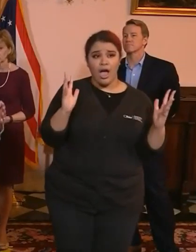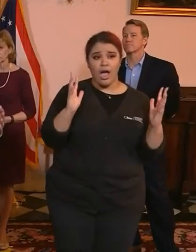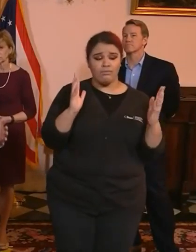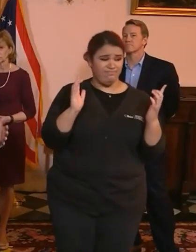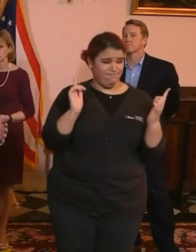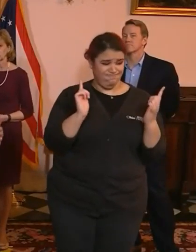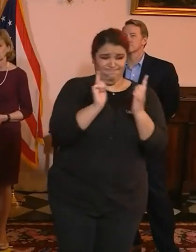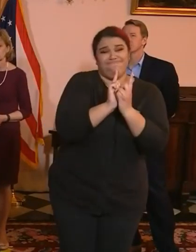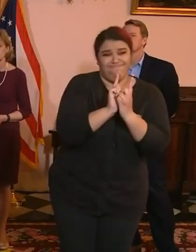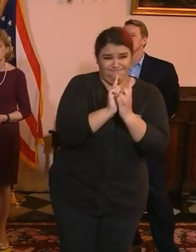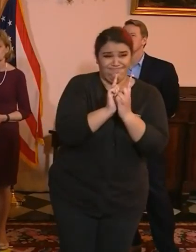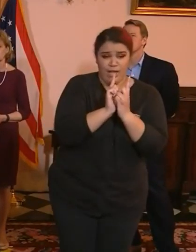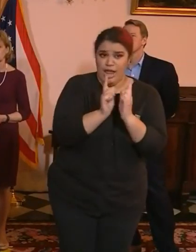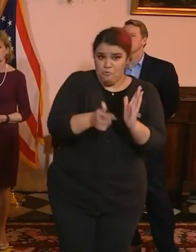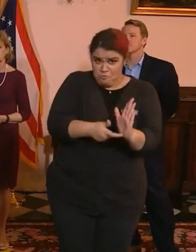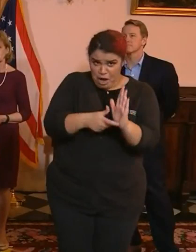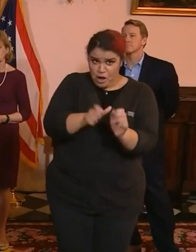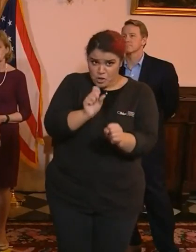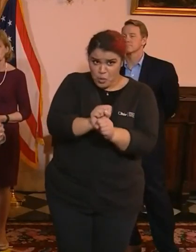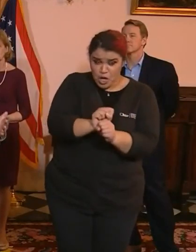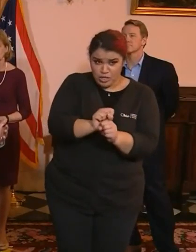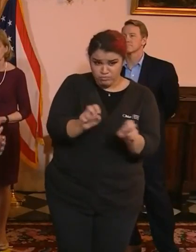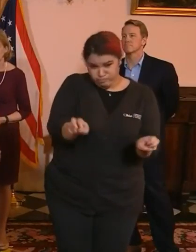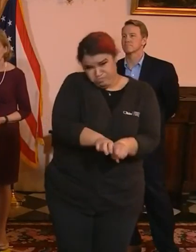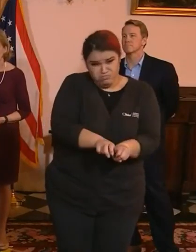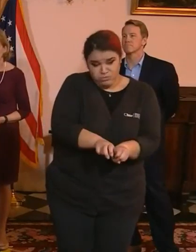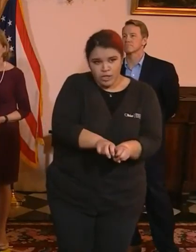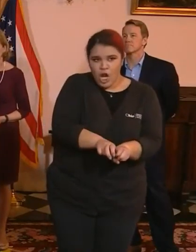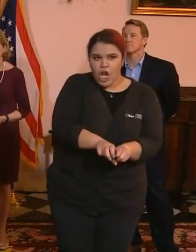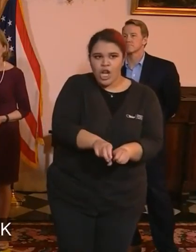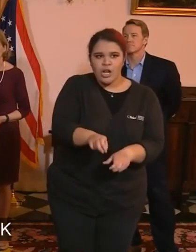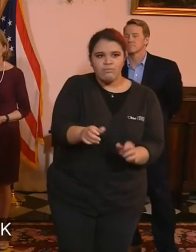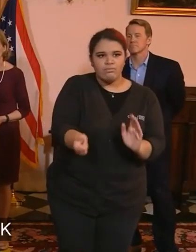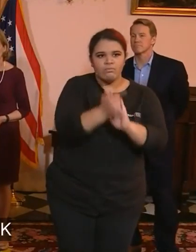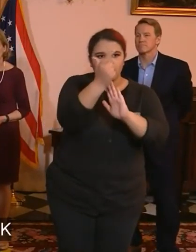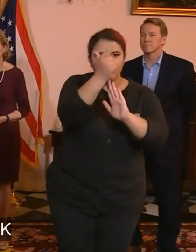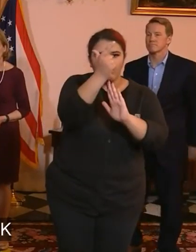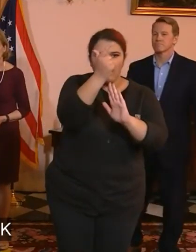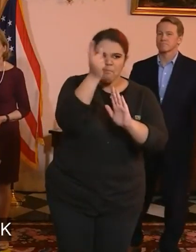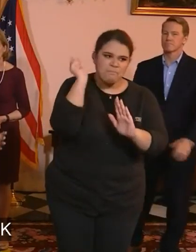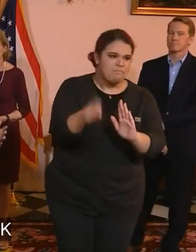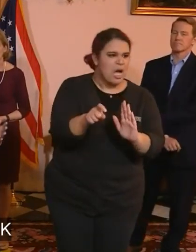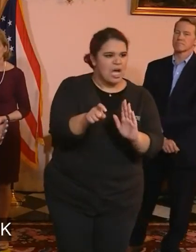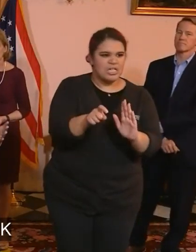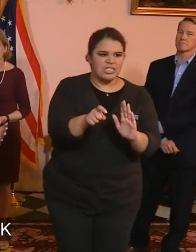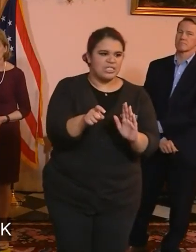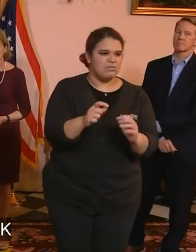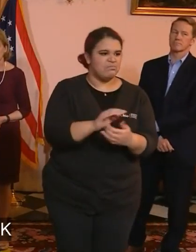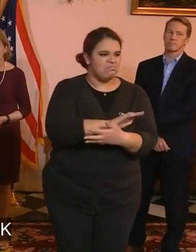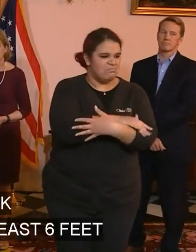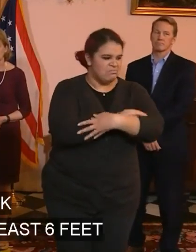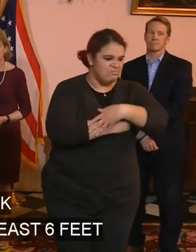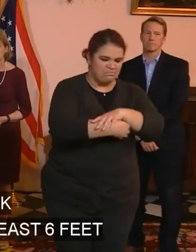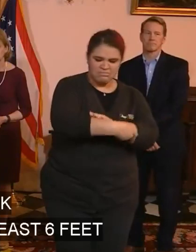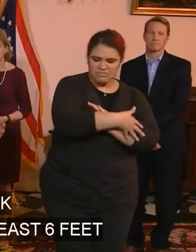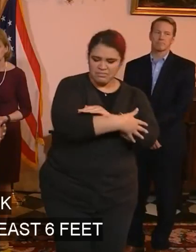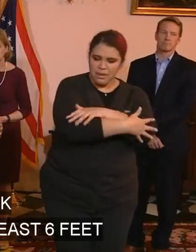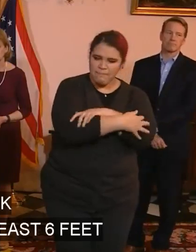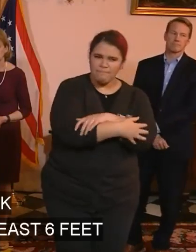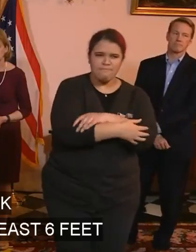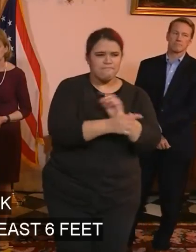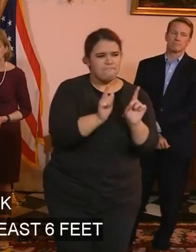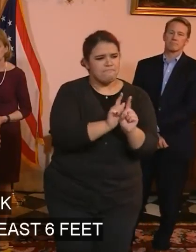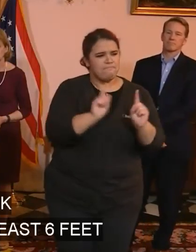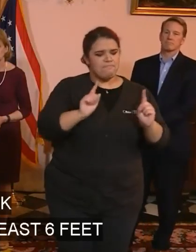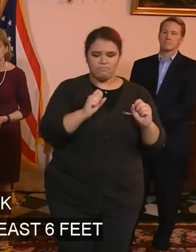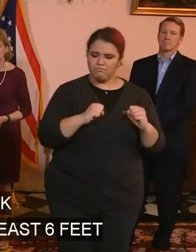close together, at least 6 feet apart. And then you have to do all the other things